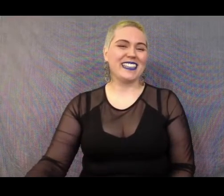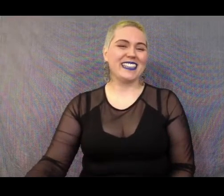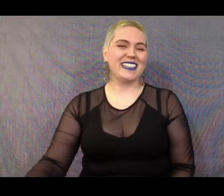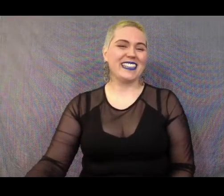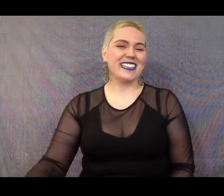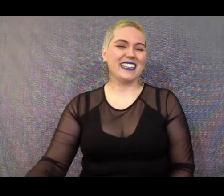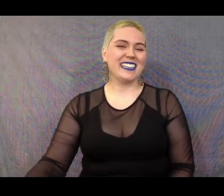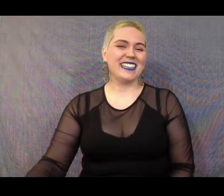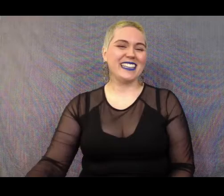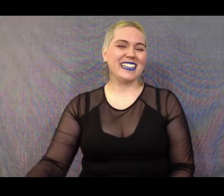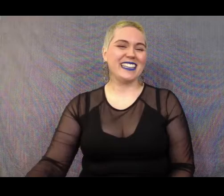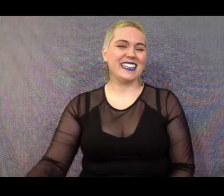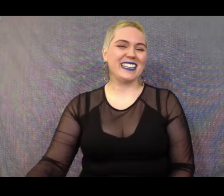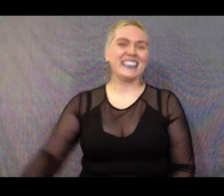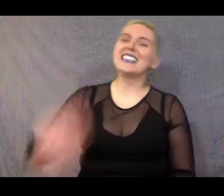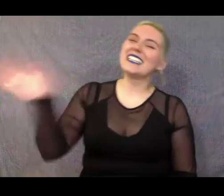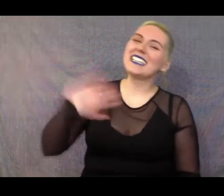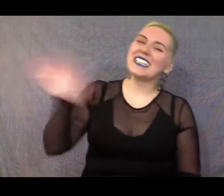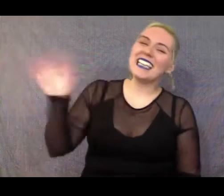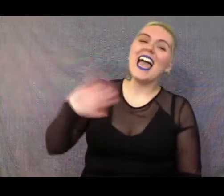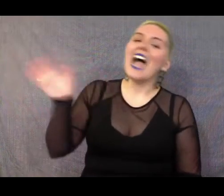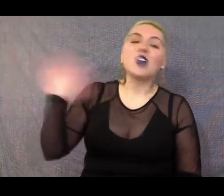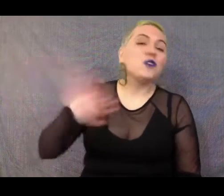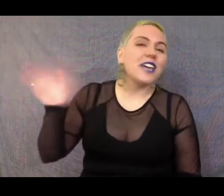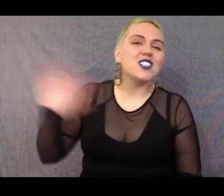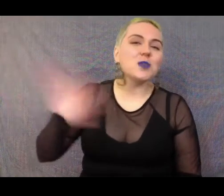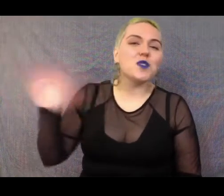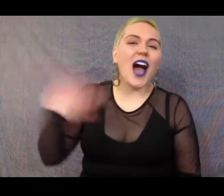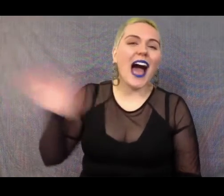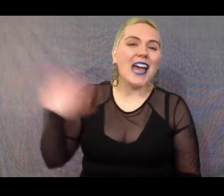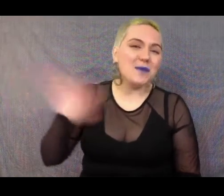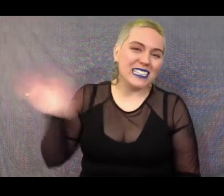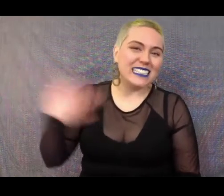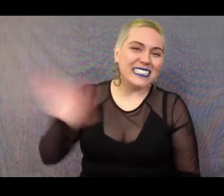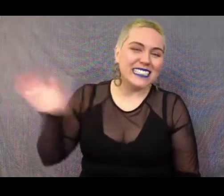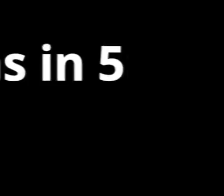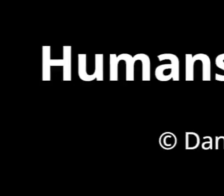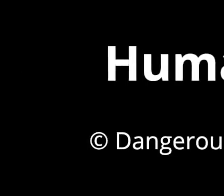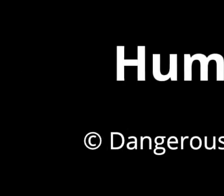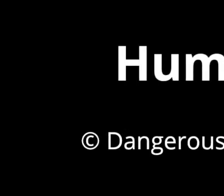Thanks for watching, and we'll see you next time on Humans in Five. And don't forget to subscribe!